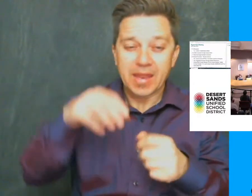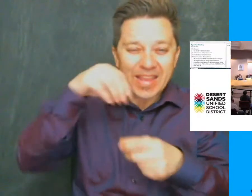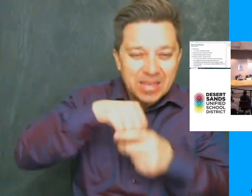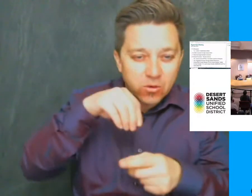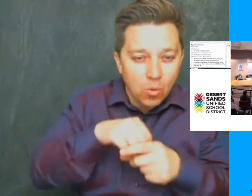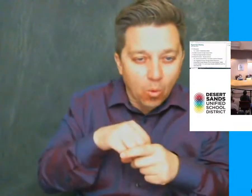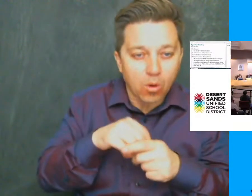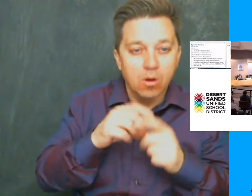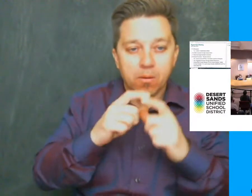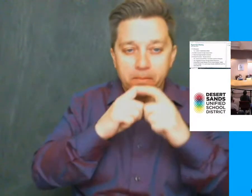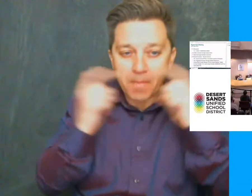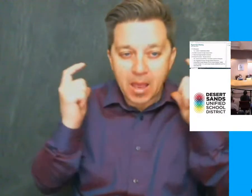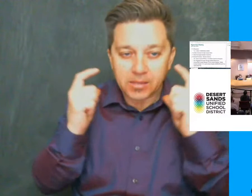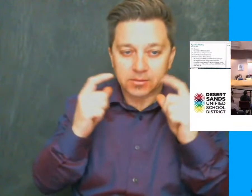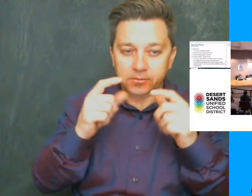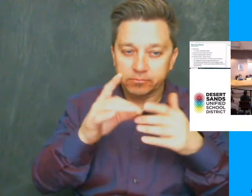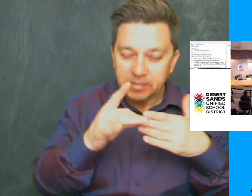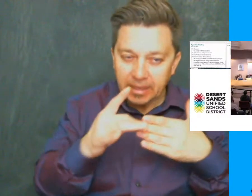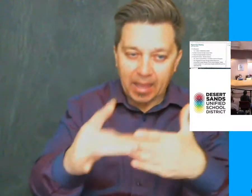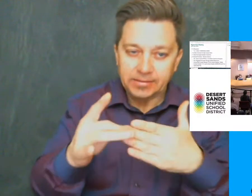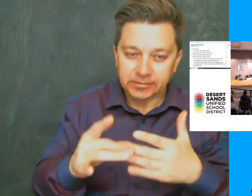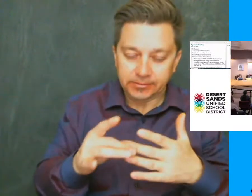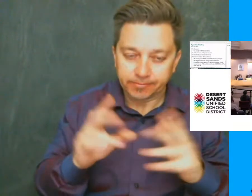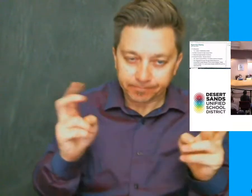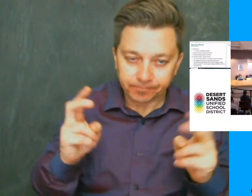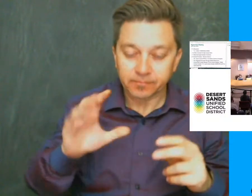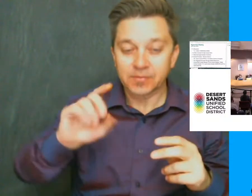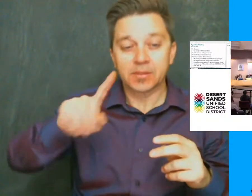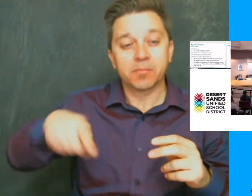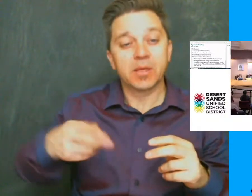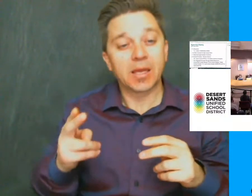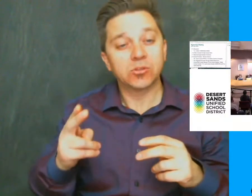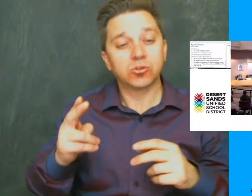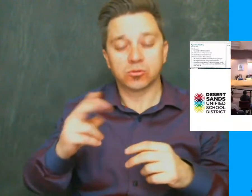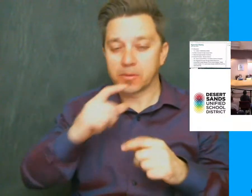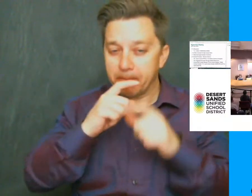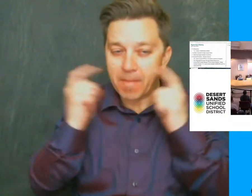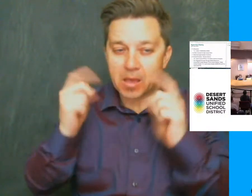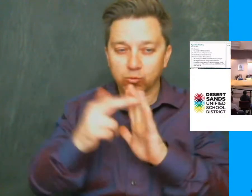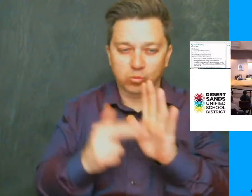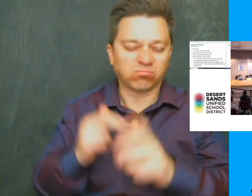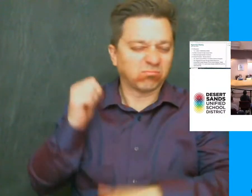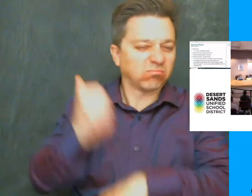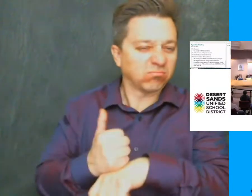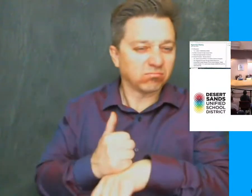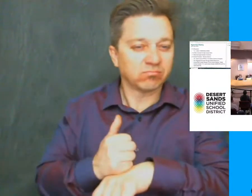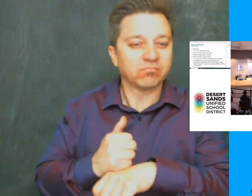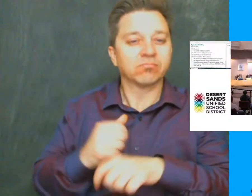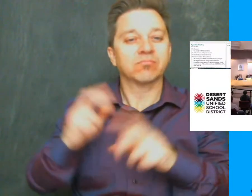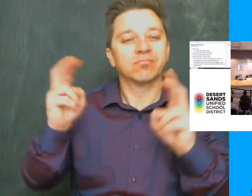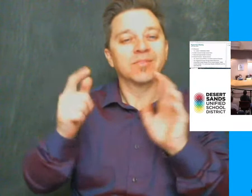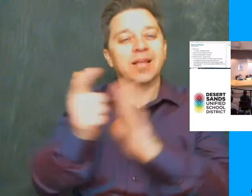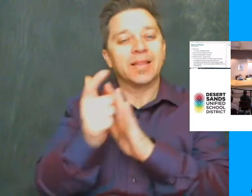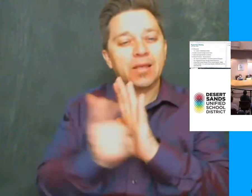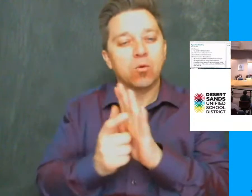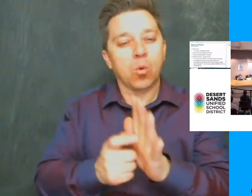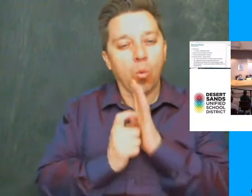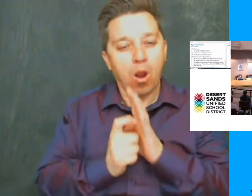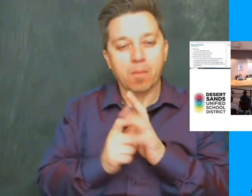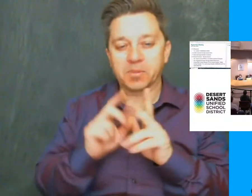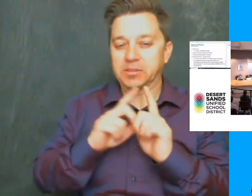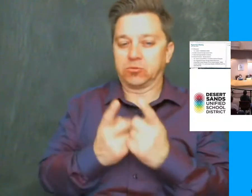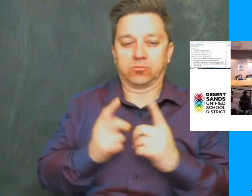guidance. So as we know, CDPH mask rules remain in place and are legal requirements. The district doesn't